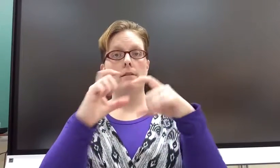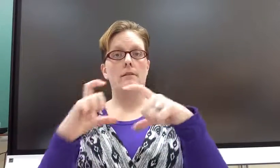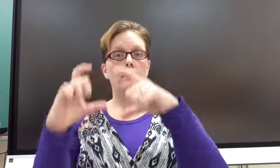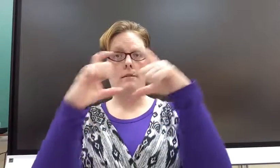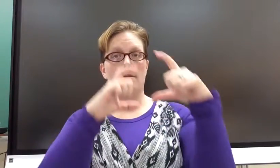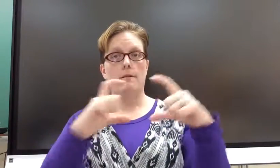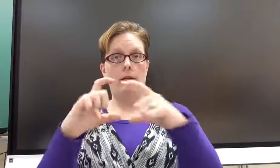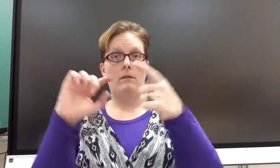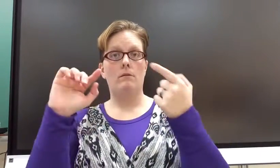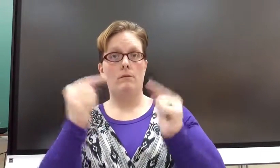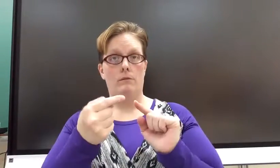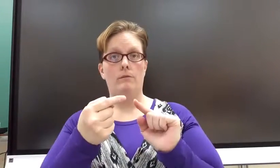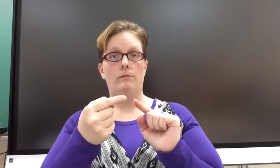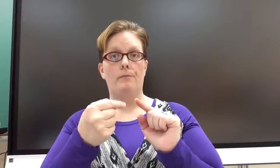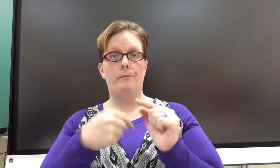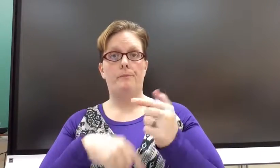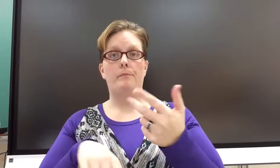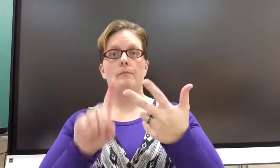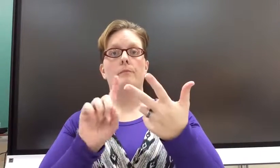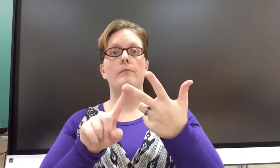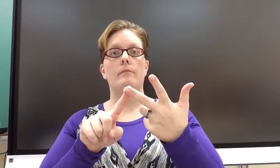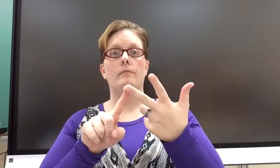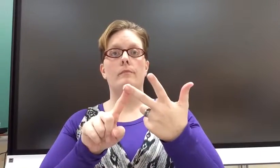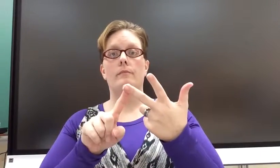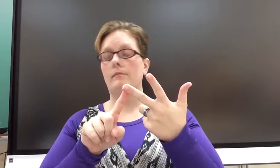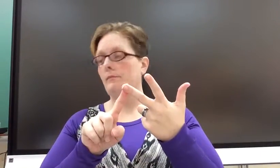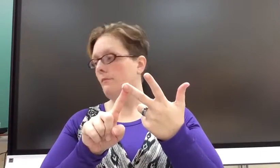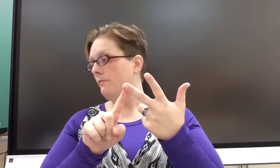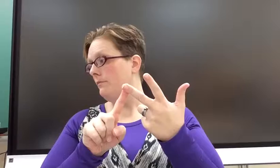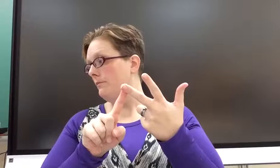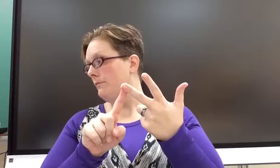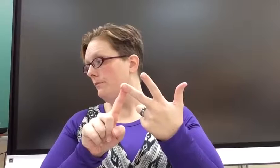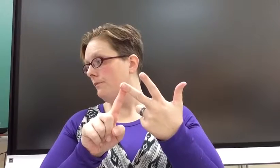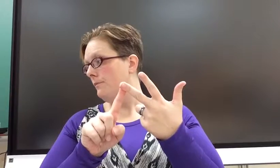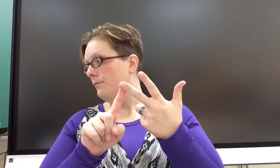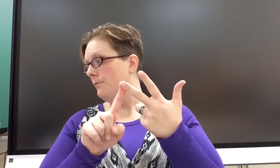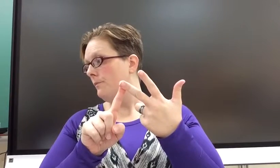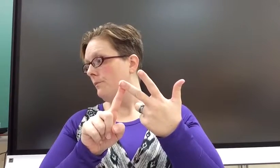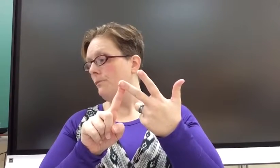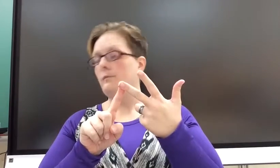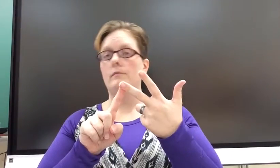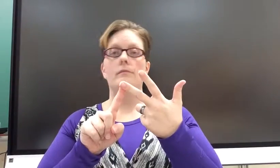they have to be able to repair themselves if they get damaged. 3,